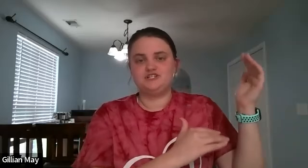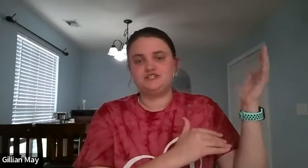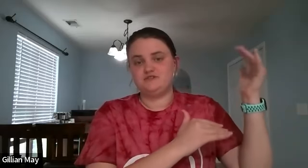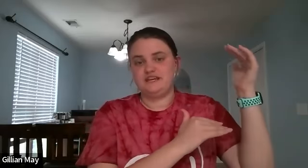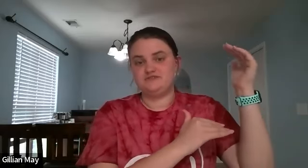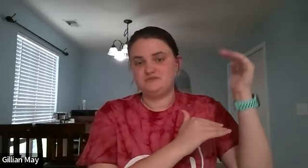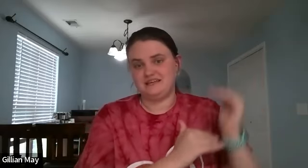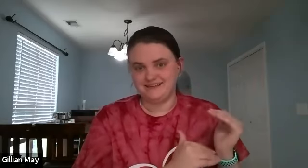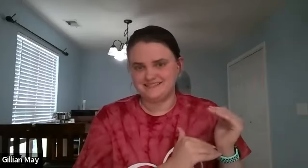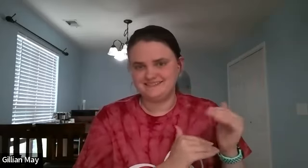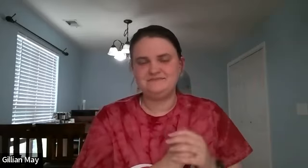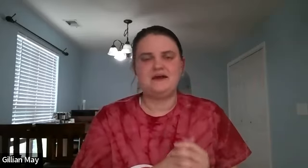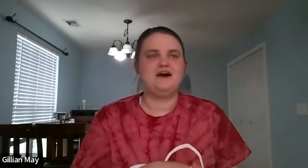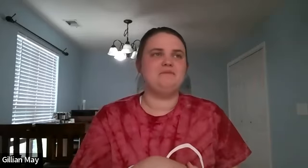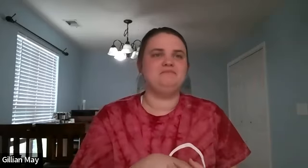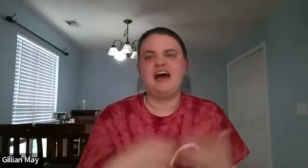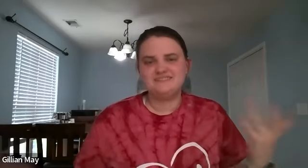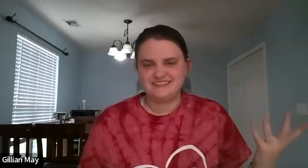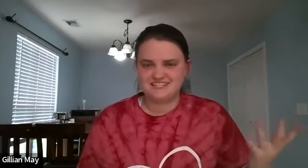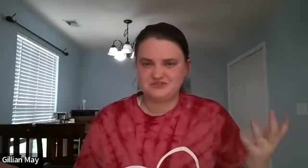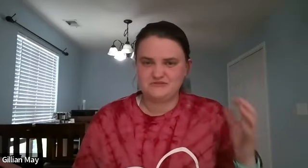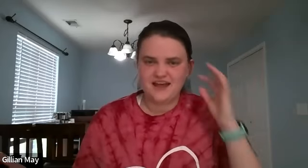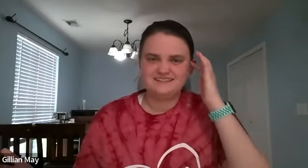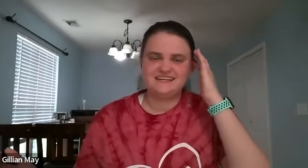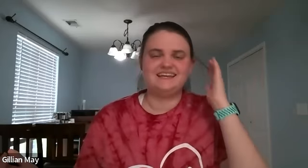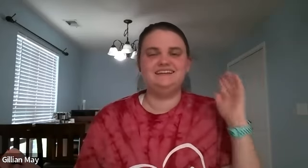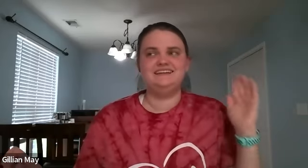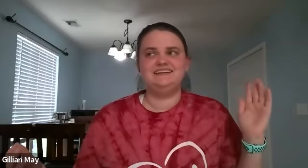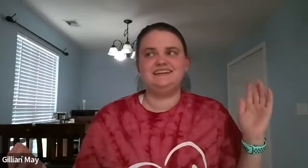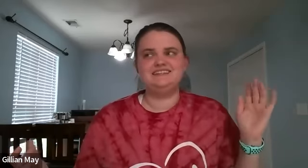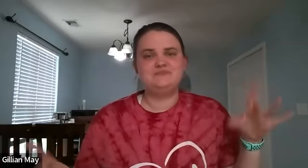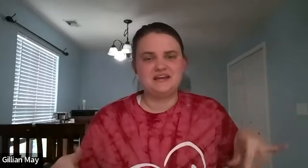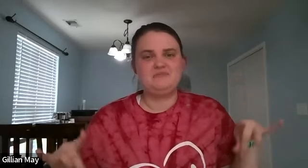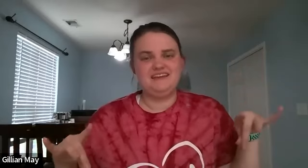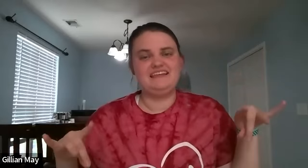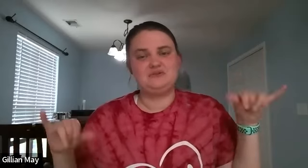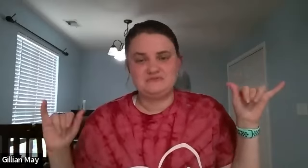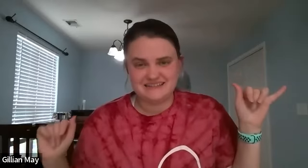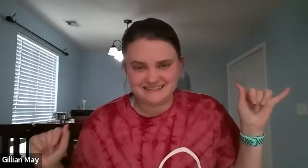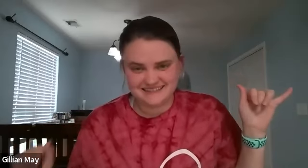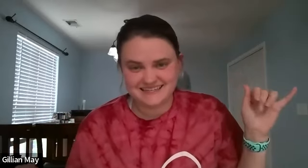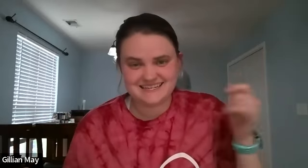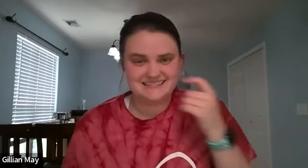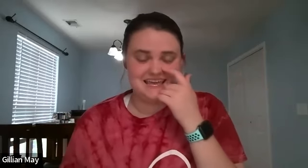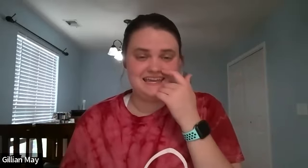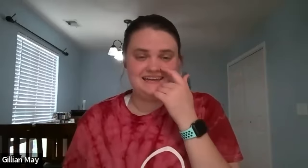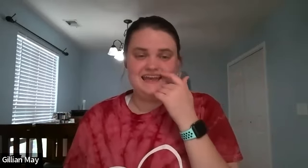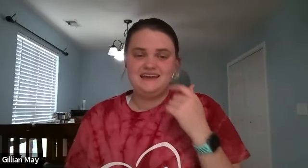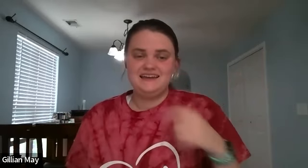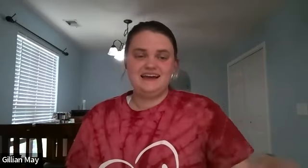and their tantrums like lessen. I always think that's such a cool fact. And kids pick up on it like crazy. It's insane. I